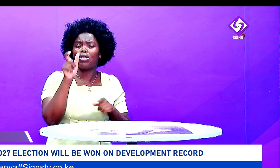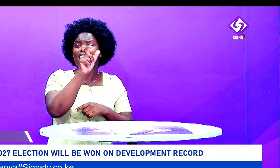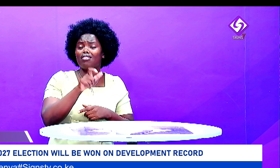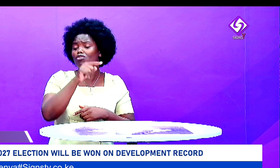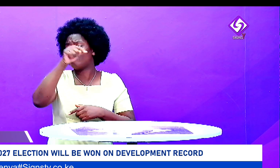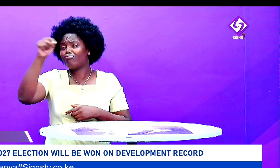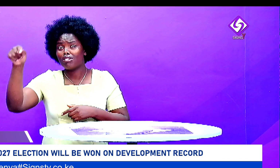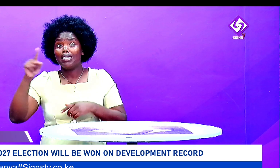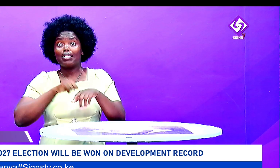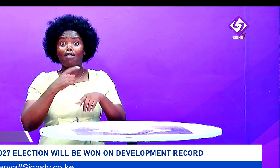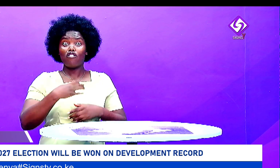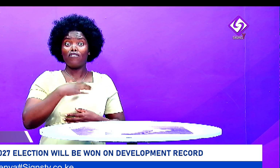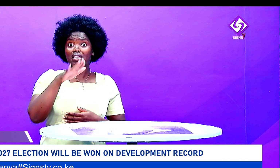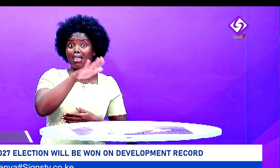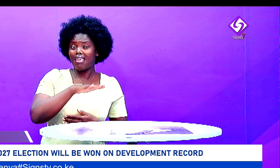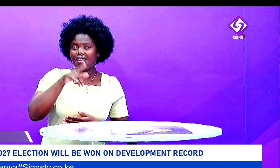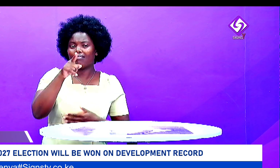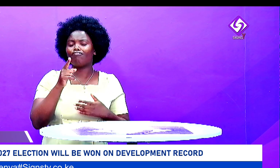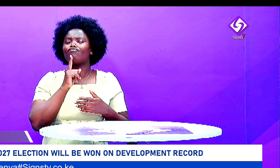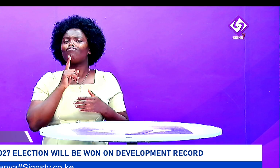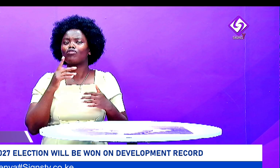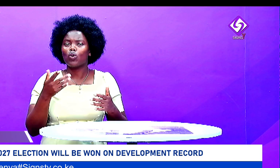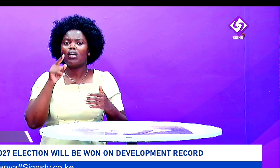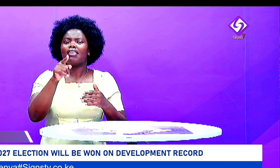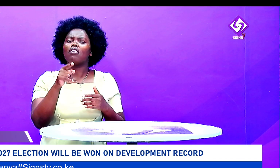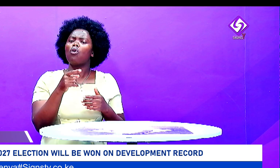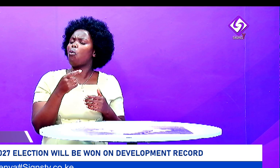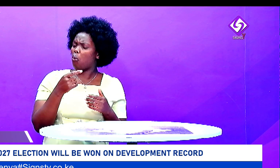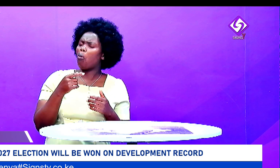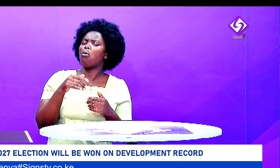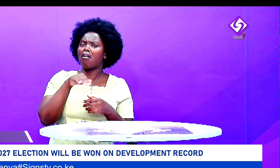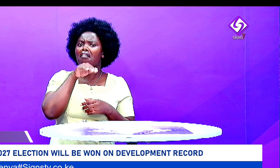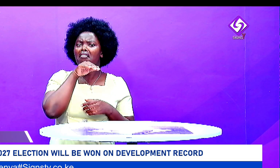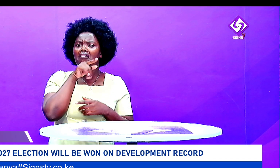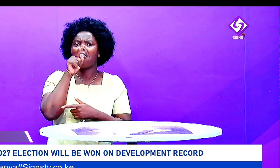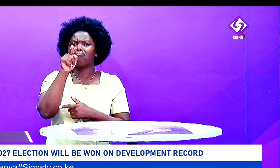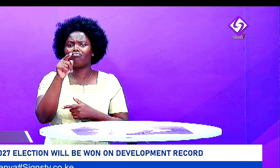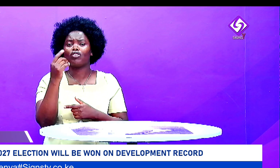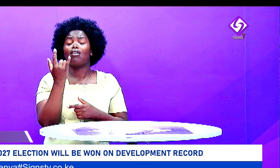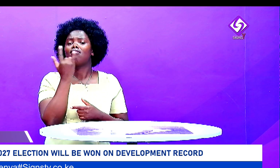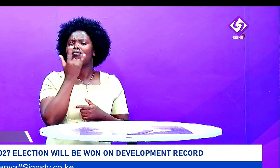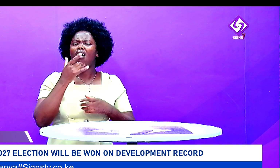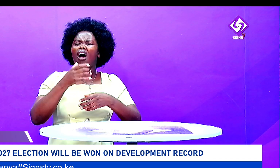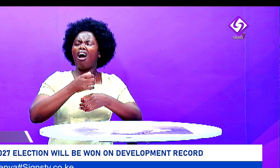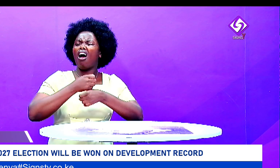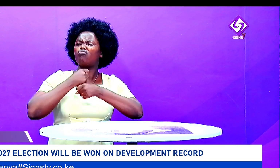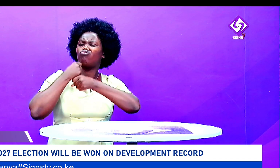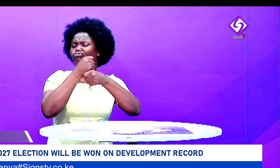The president, at the same time, stressed his commitment to uniting the country and ensuring